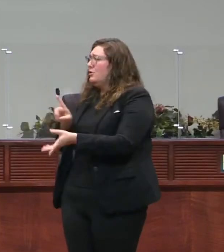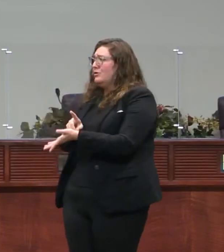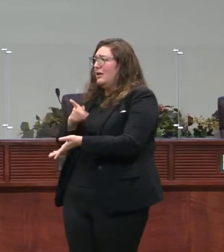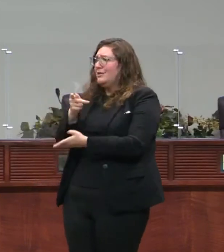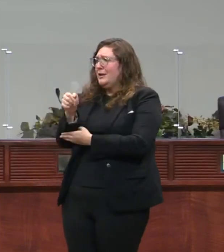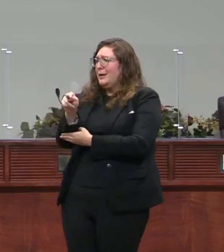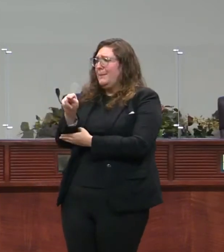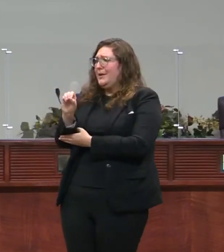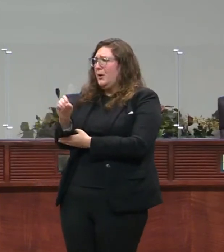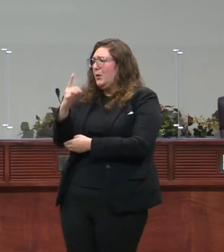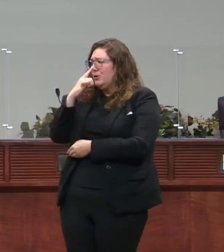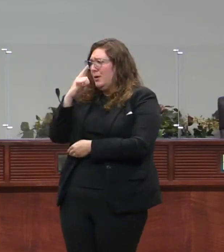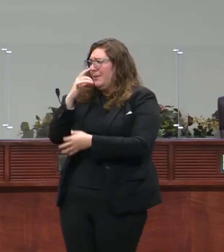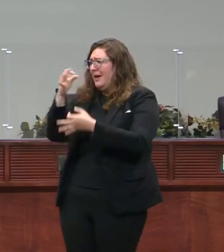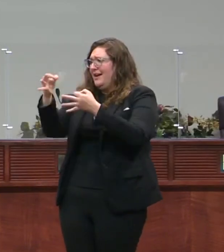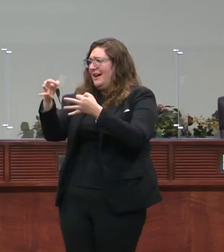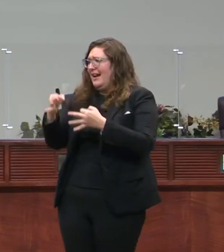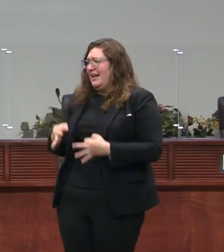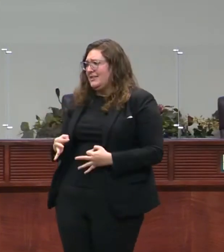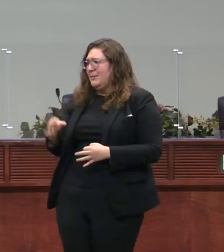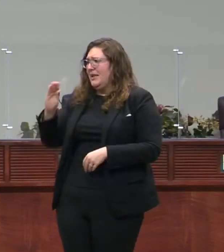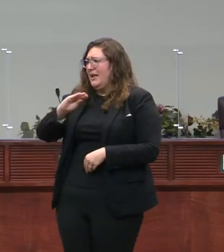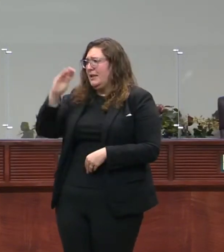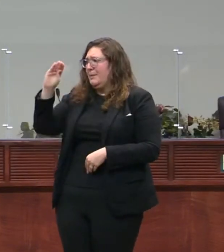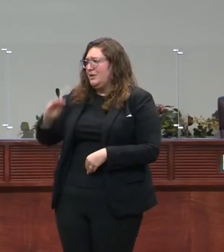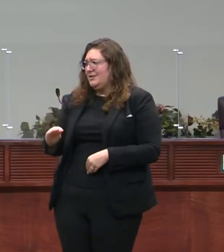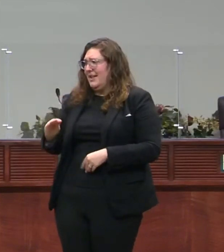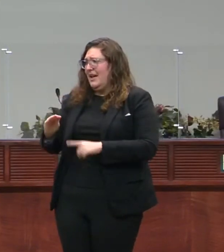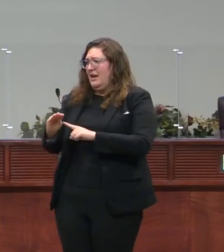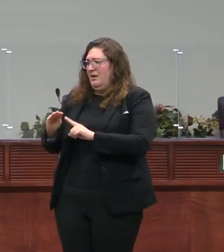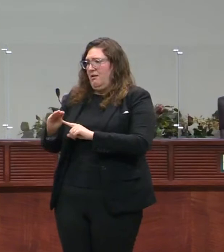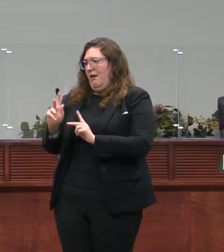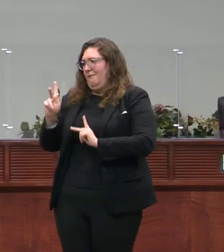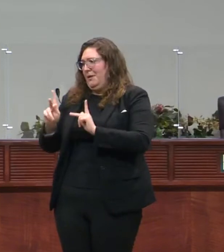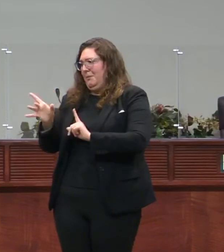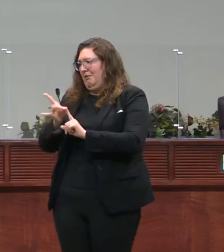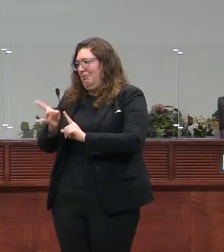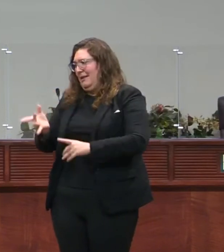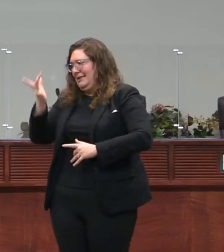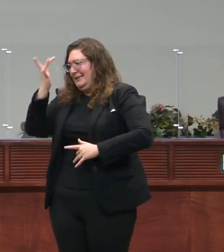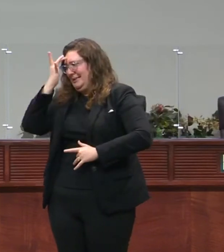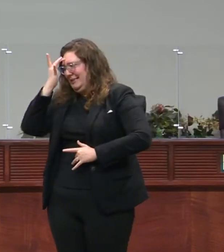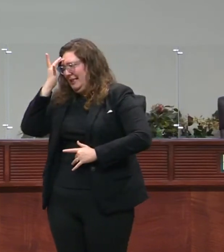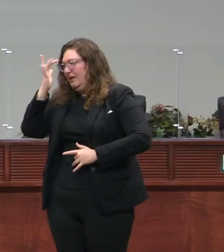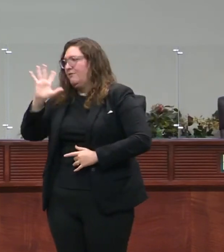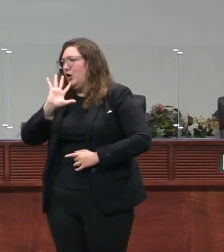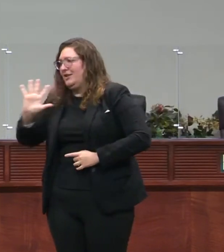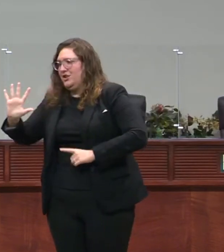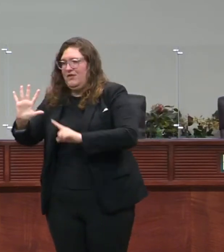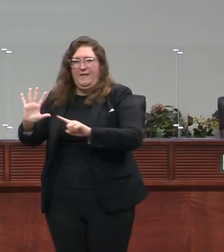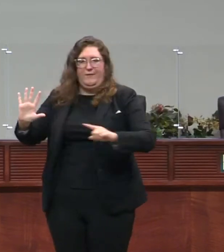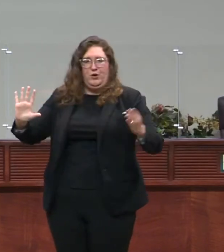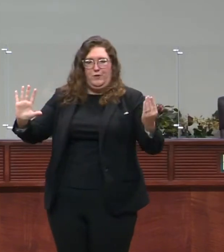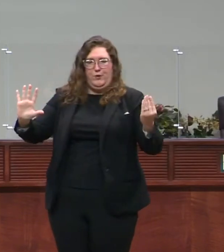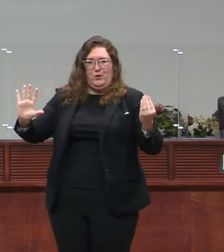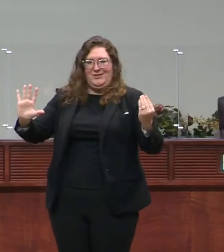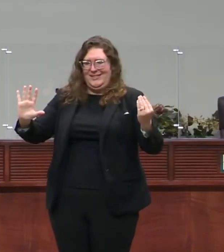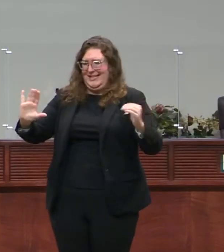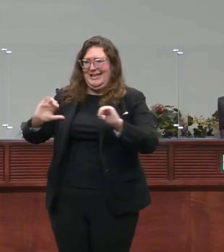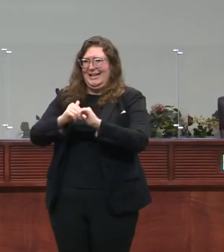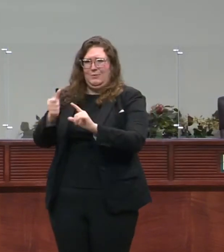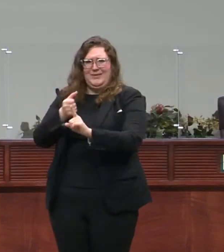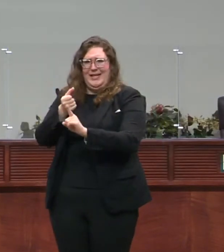about that positivity rate among 5 to 14-year-olds, and what does this mean for area schools? So to answer